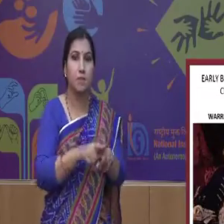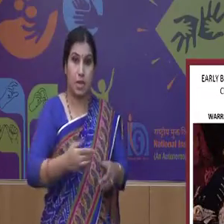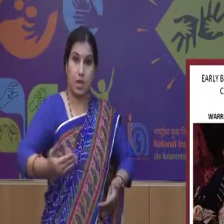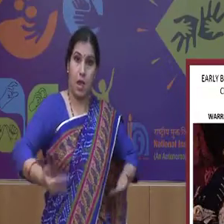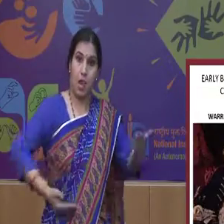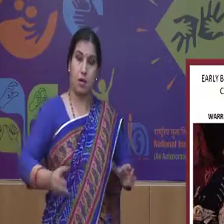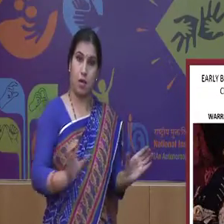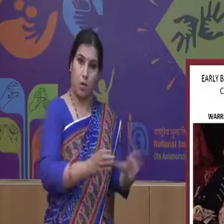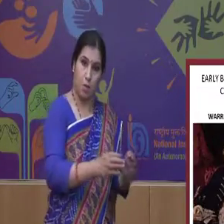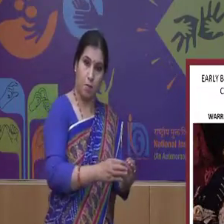Calcutta Madrasa